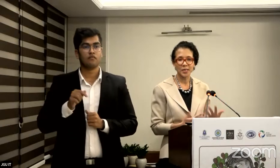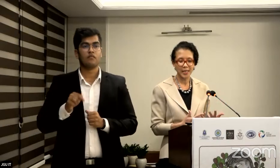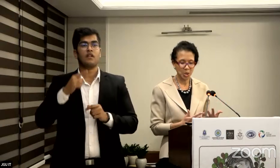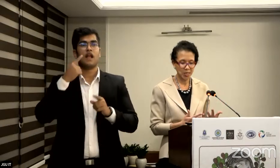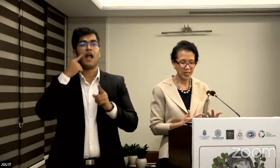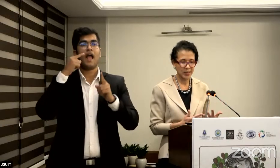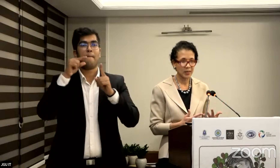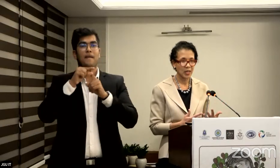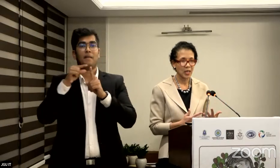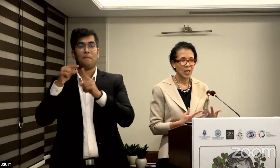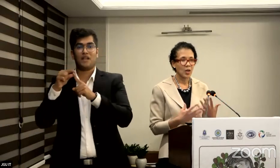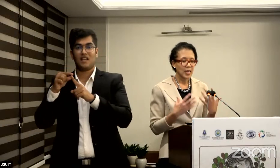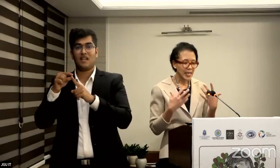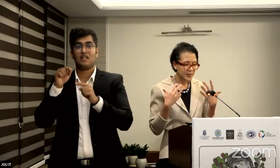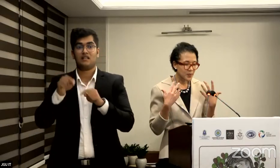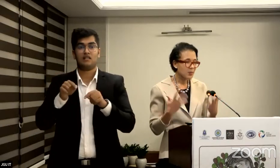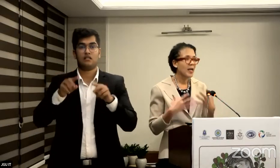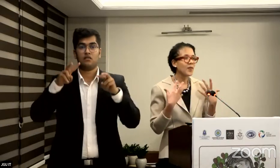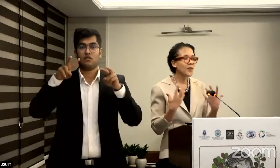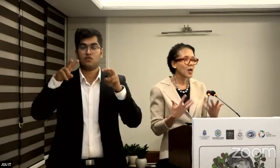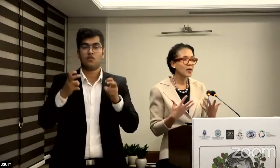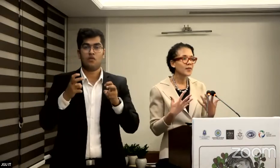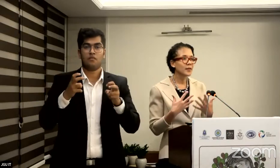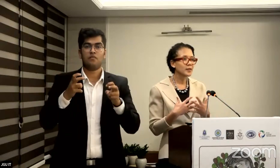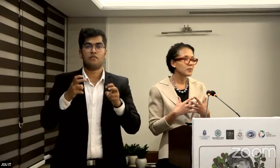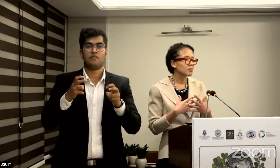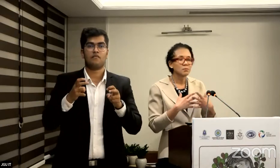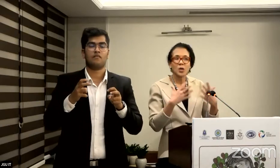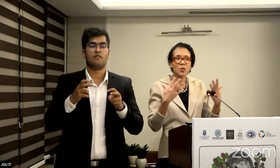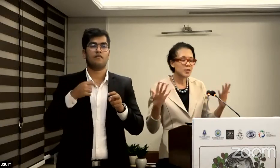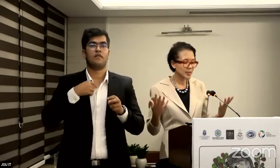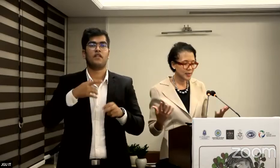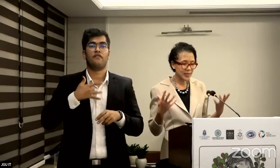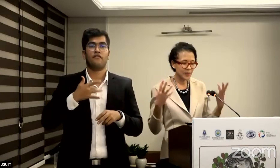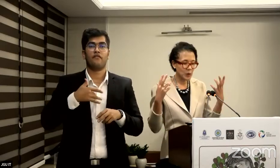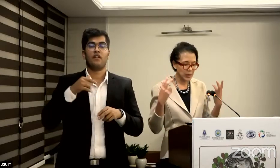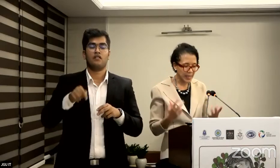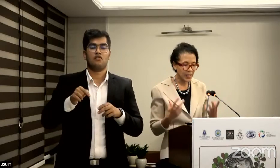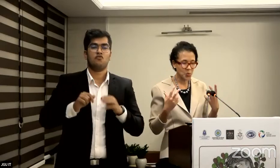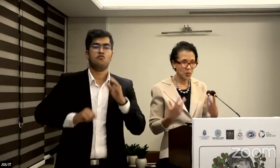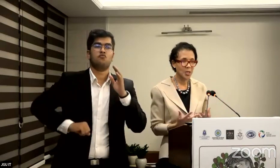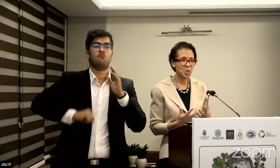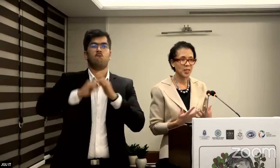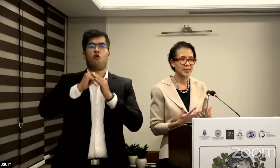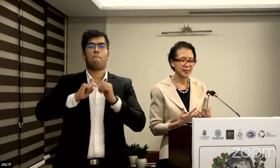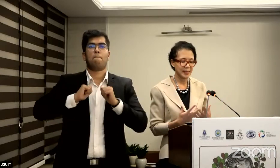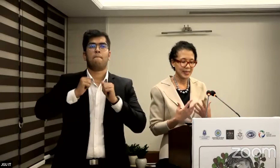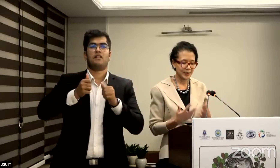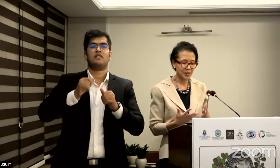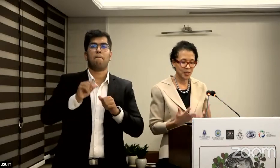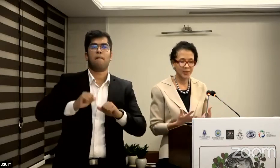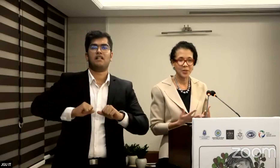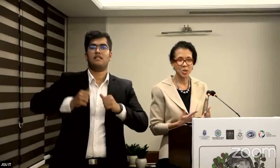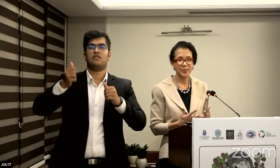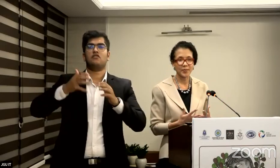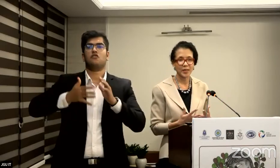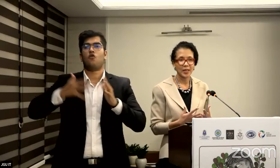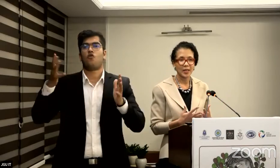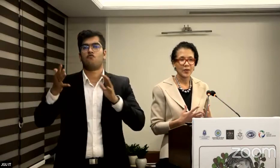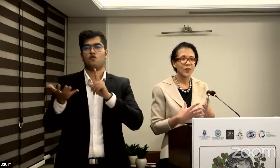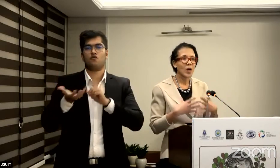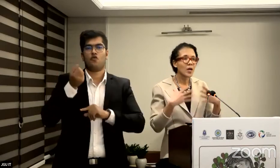property protection has been by far the most successful linkage project in the trade